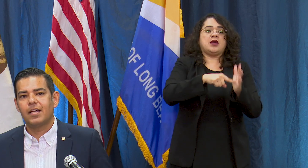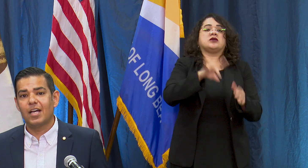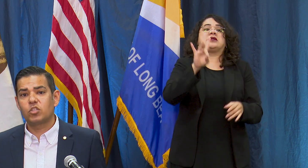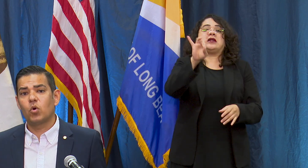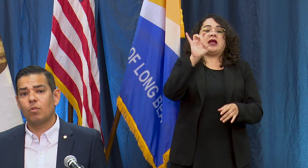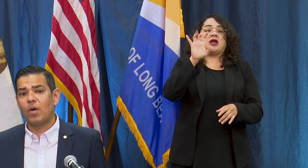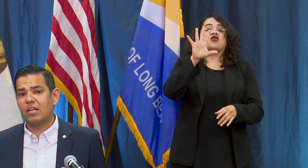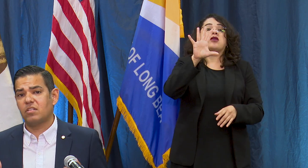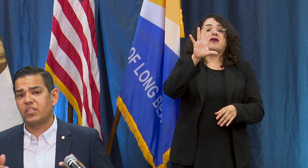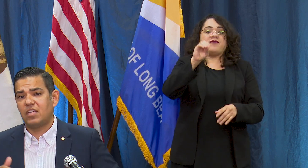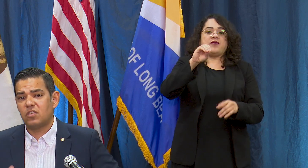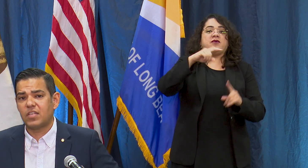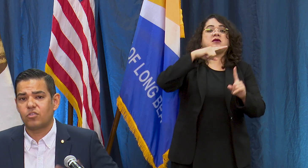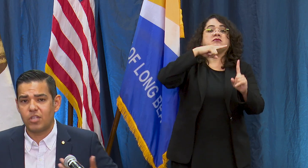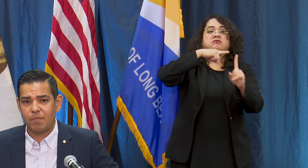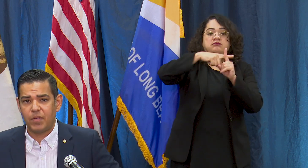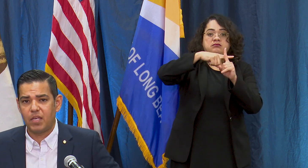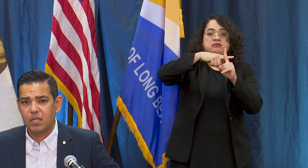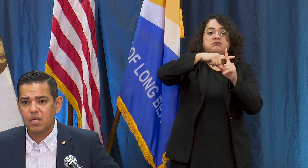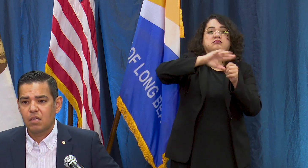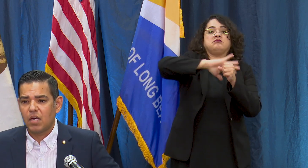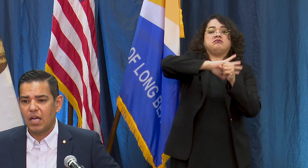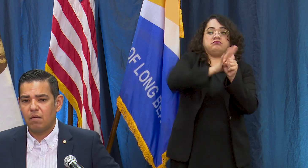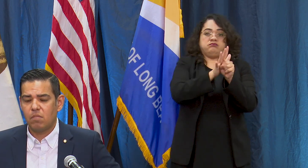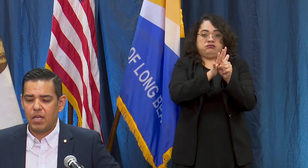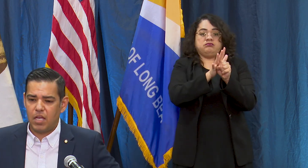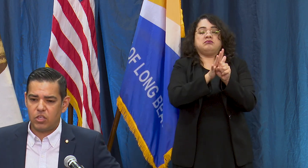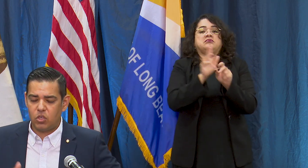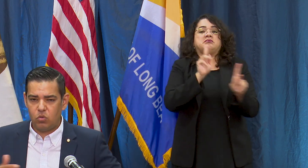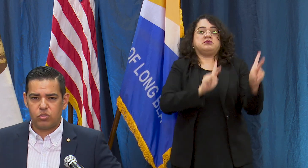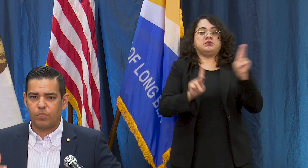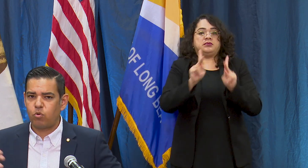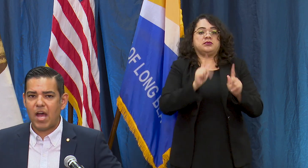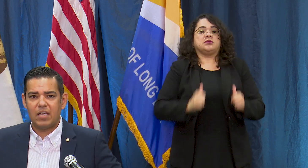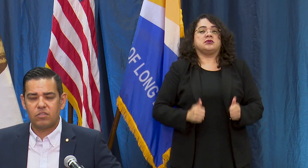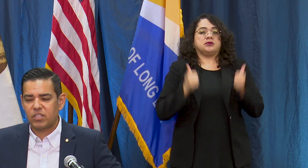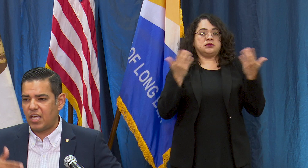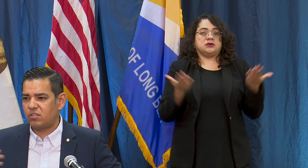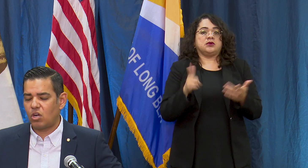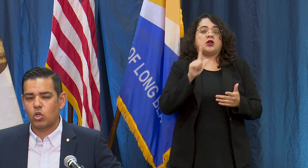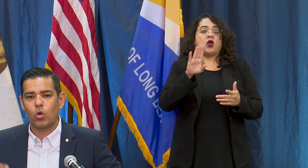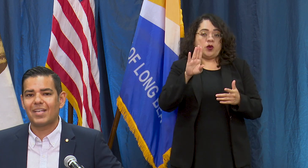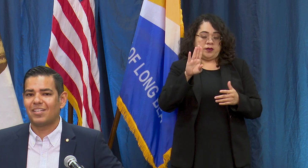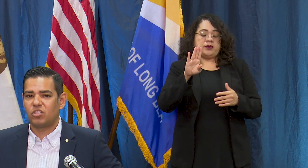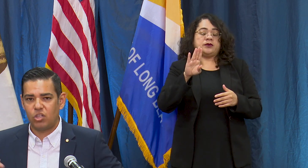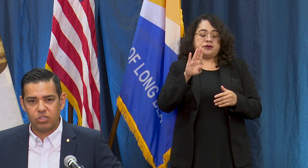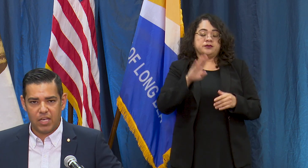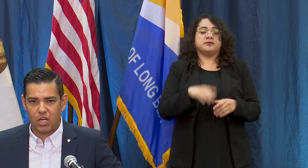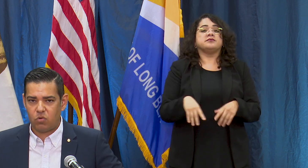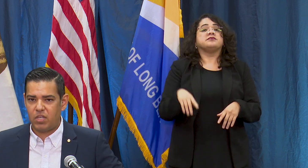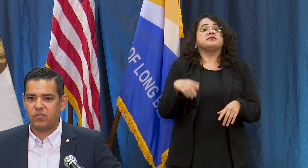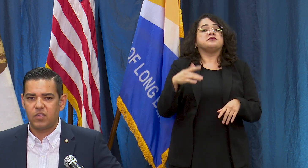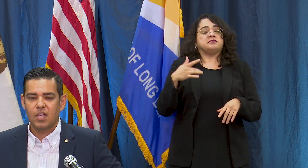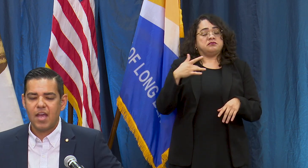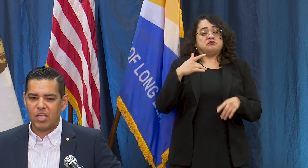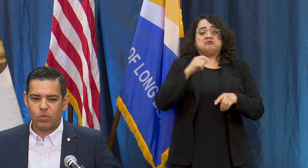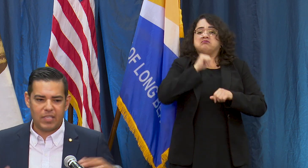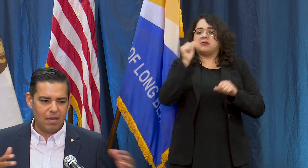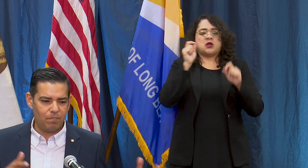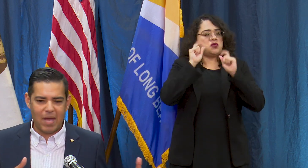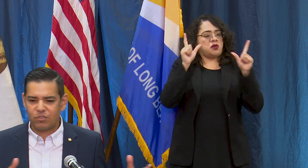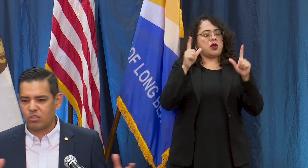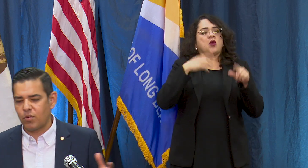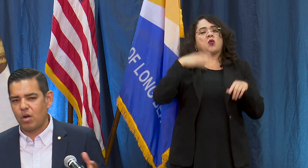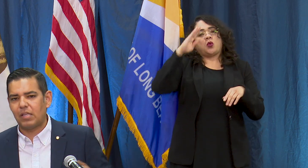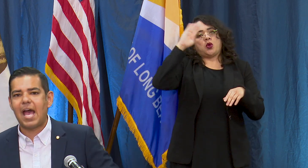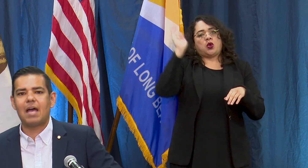1,850 total positive cases. That should not be a huge surprise. These cases are going to continue to increase as we